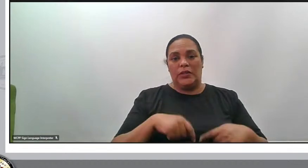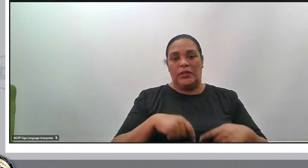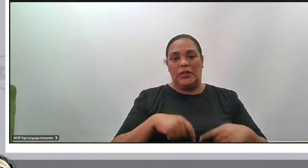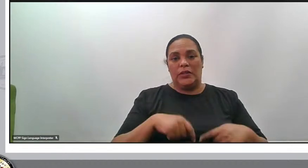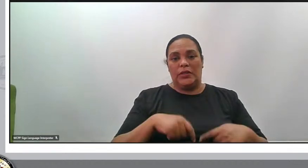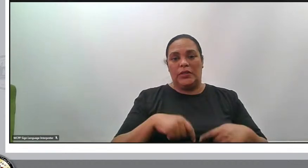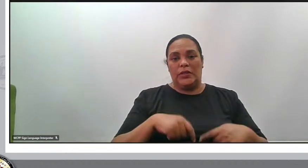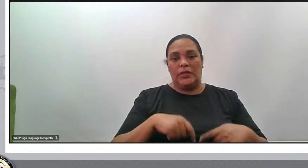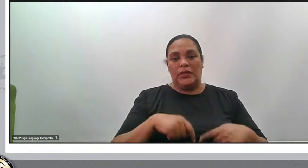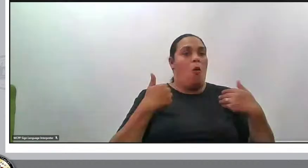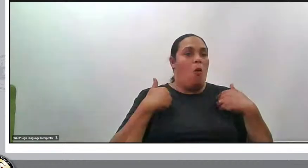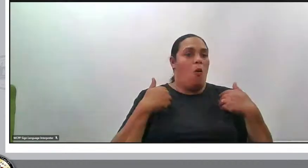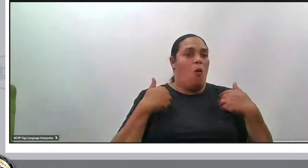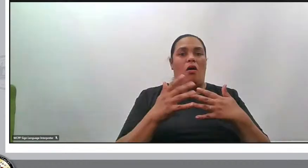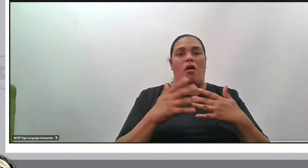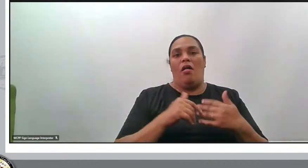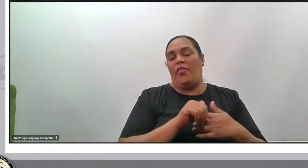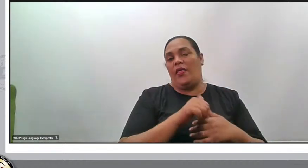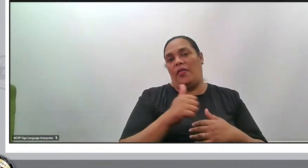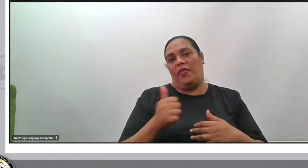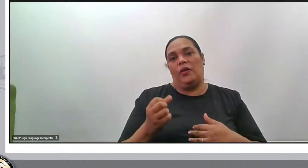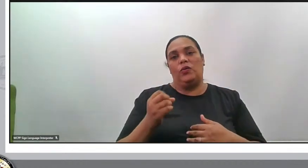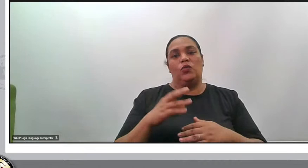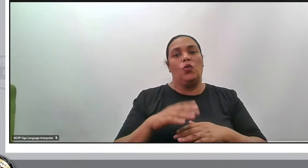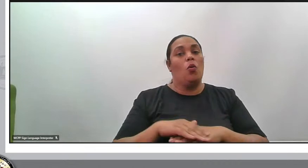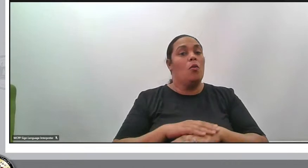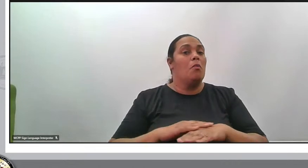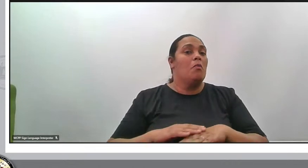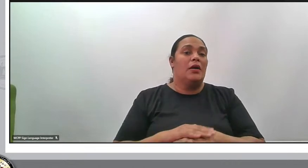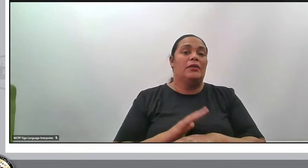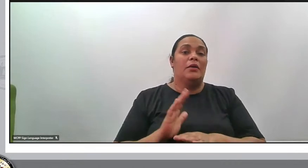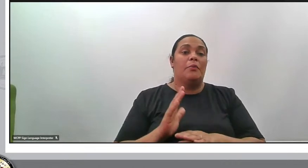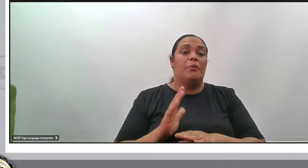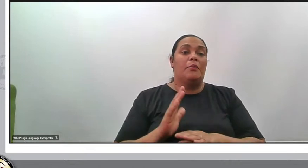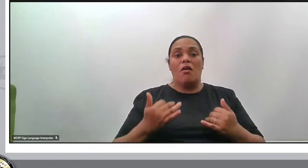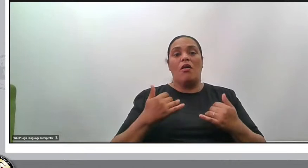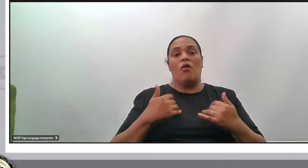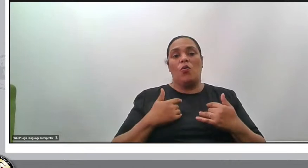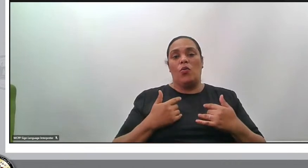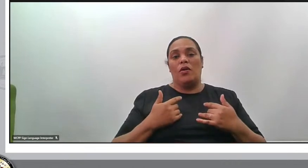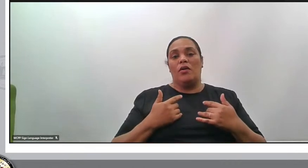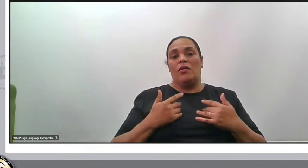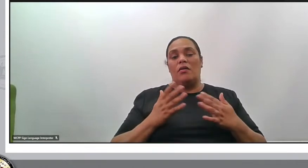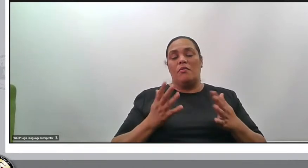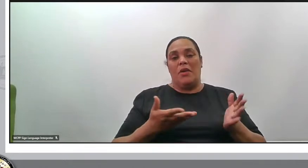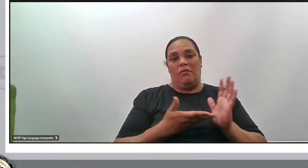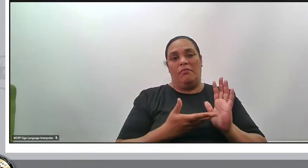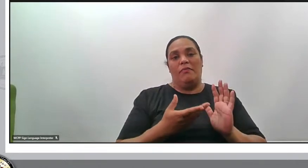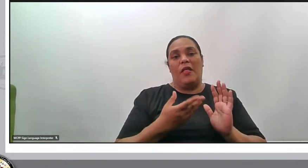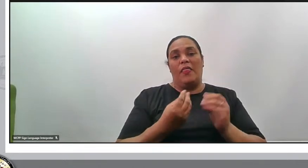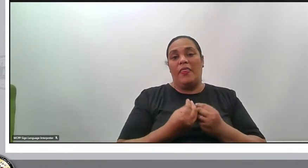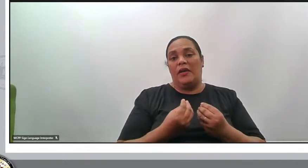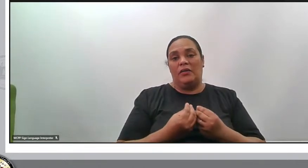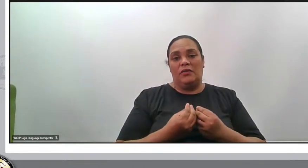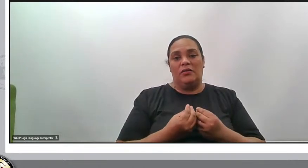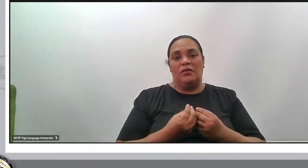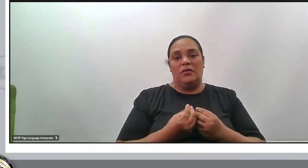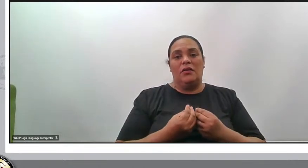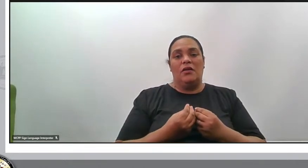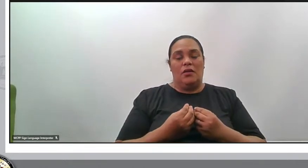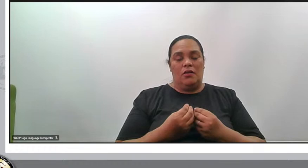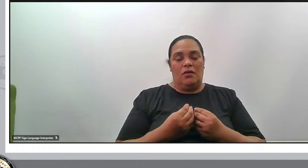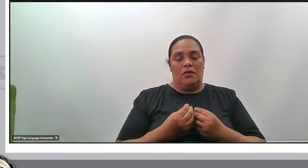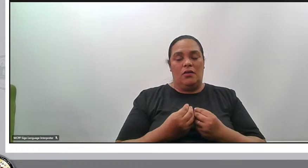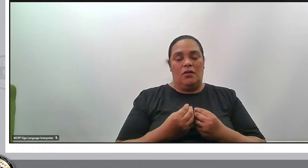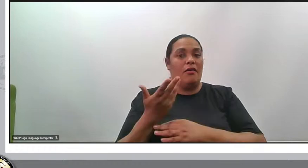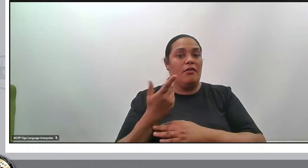on the halls and other things. So basically, for now, we're still confident that things will still be catered for and